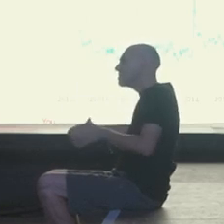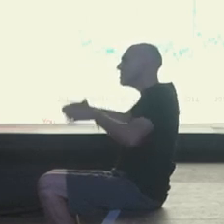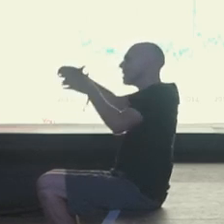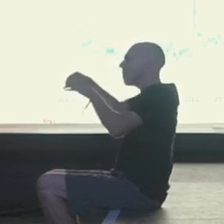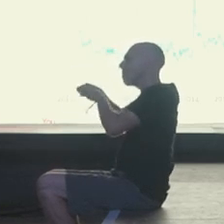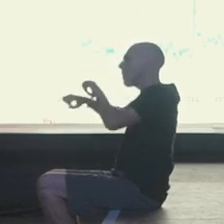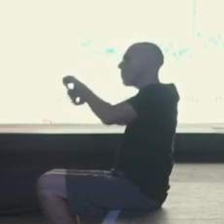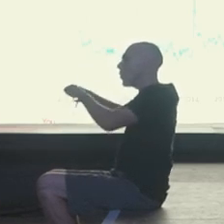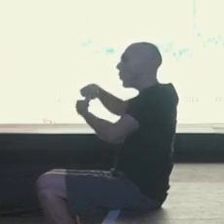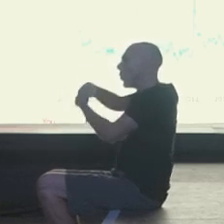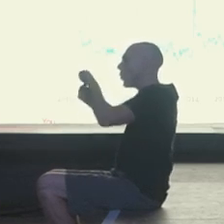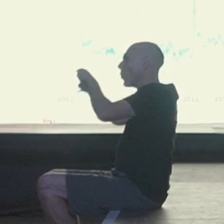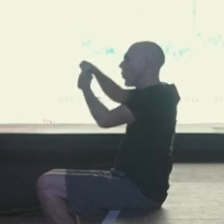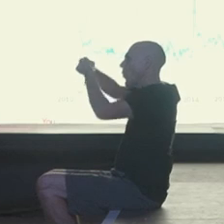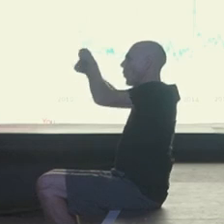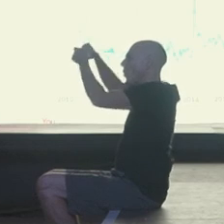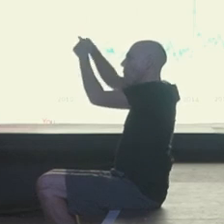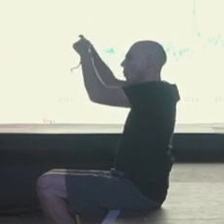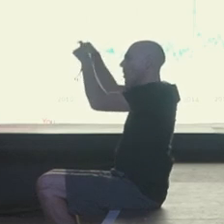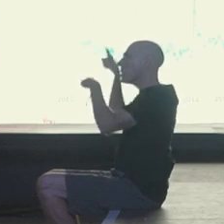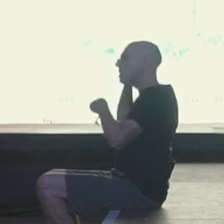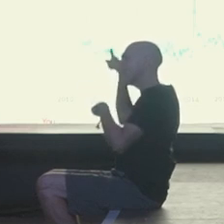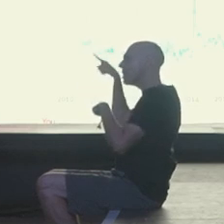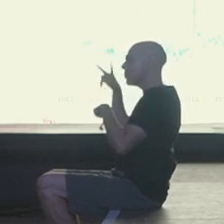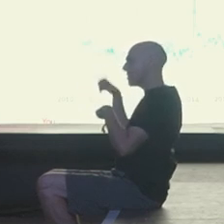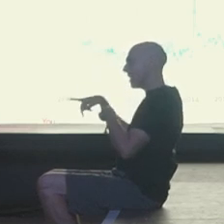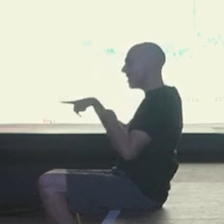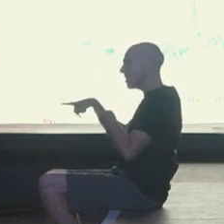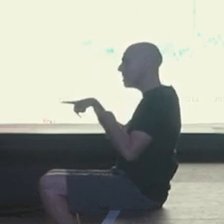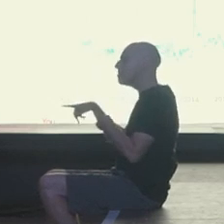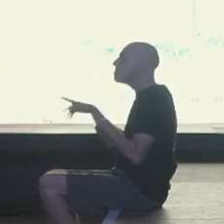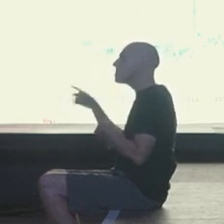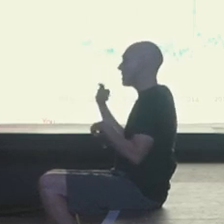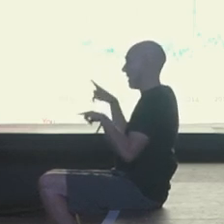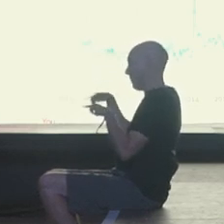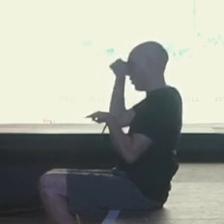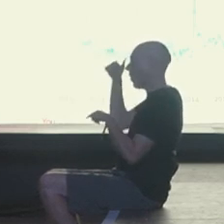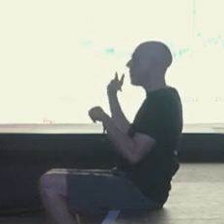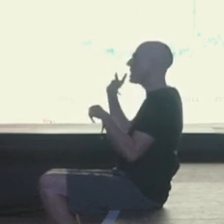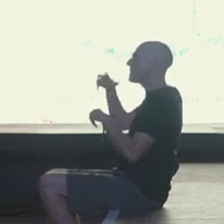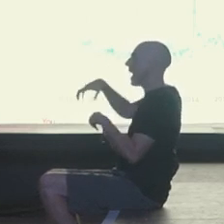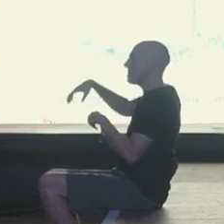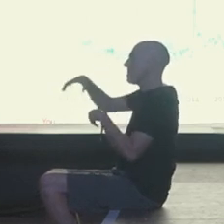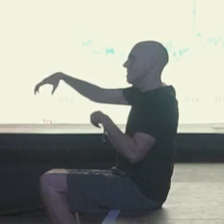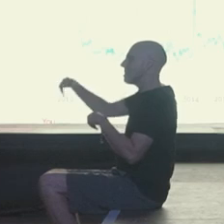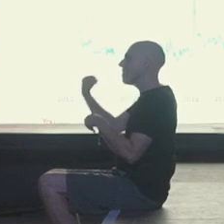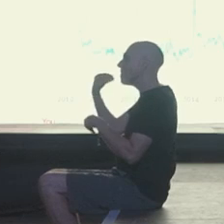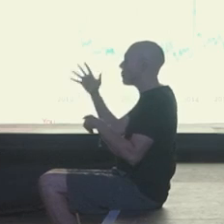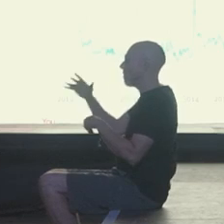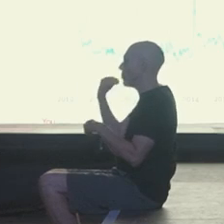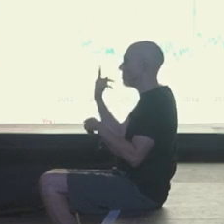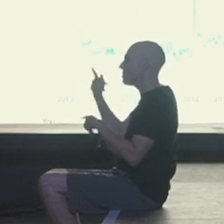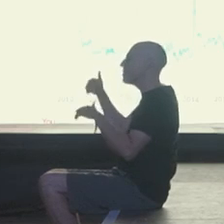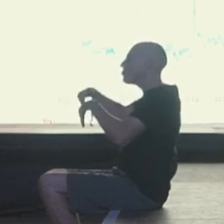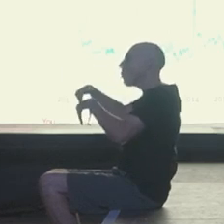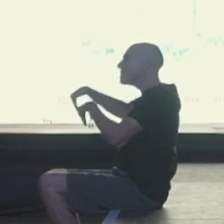make things like that. We put them in front of McDonald's centers to stop them sending out food. We take direct action to actually stop the industries that are killing animals and destroying